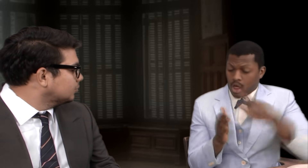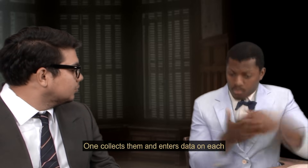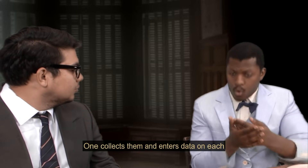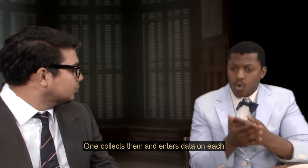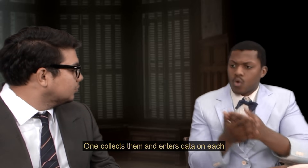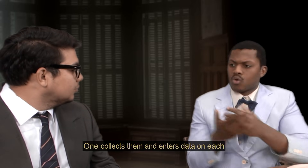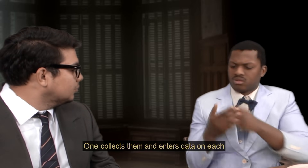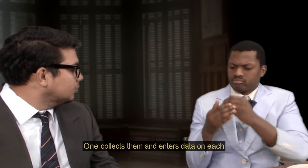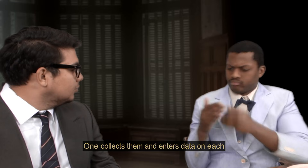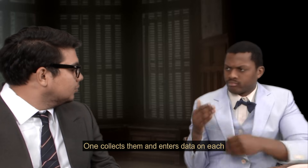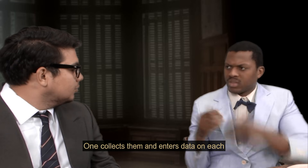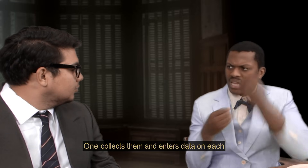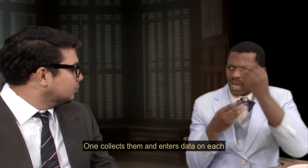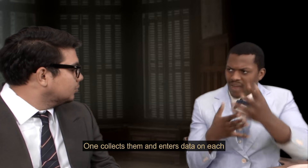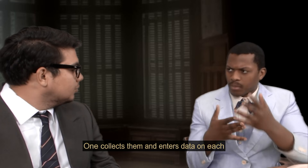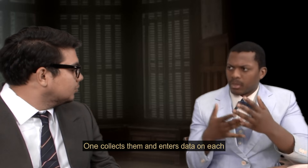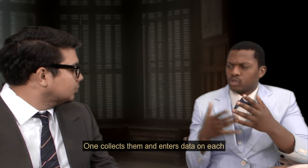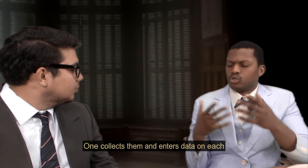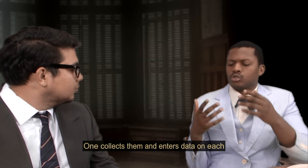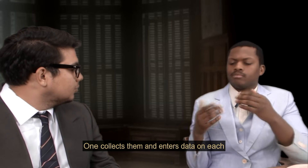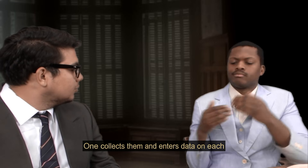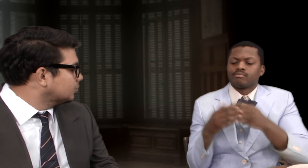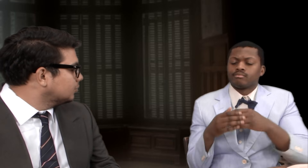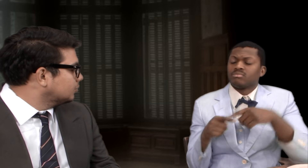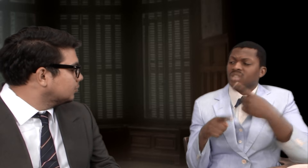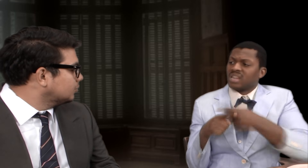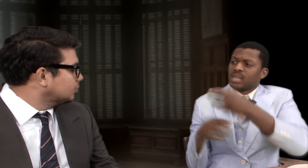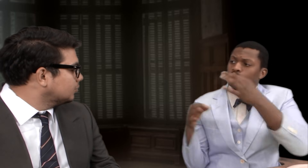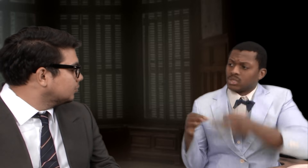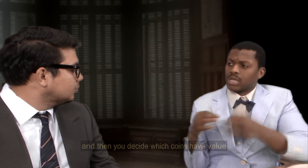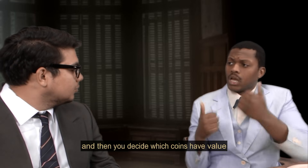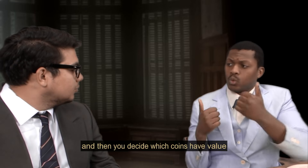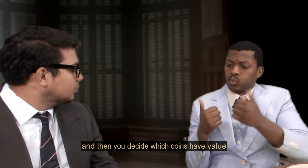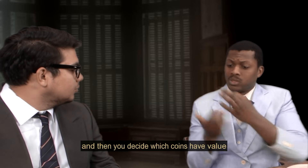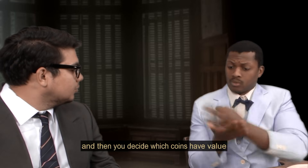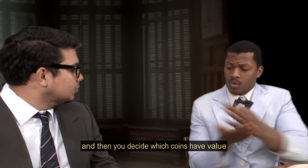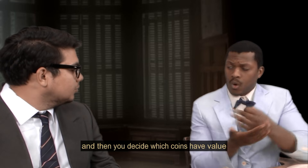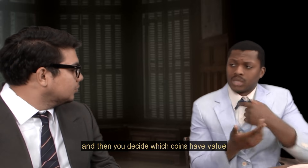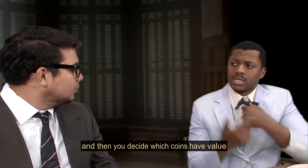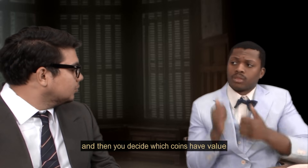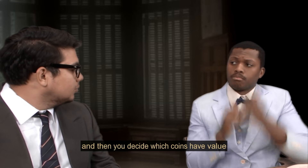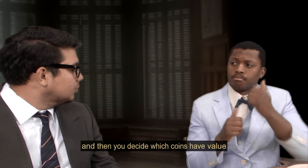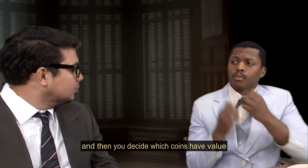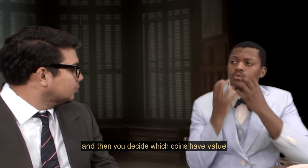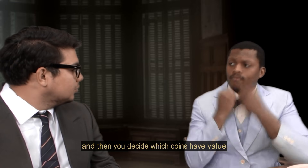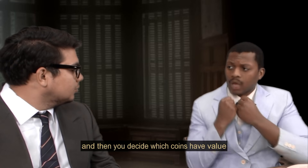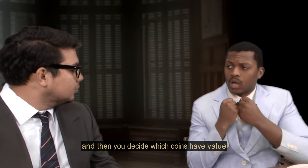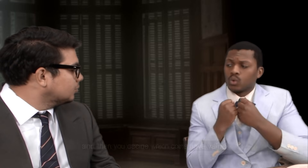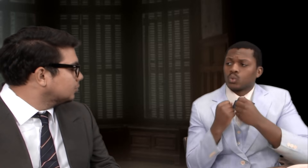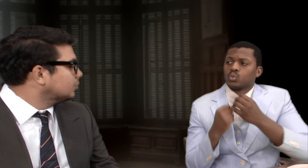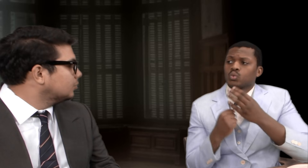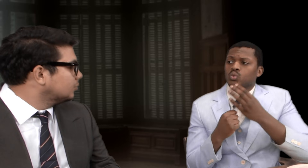One collects them and enters data on each. And then you decide which coin has value